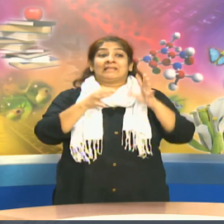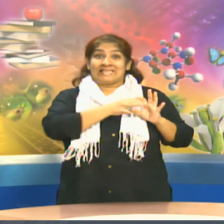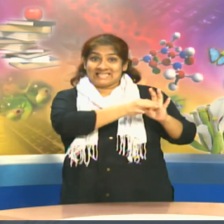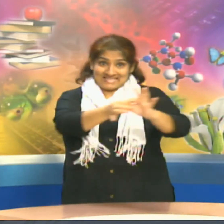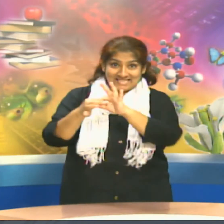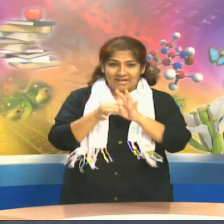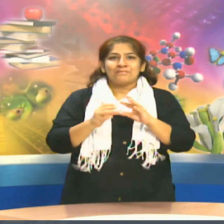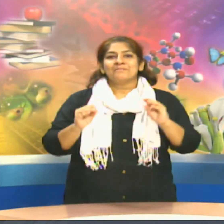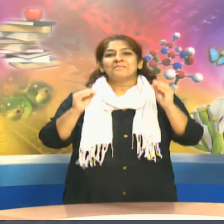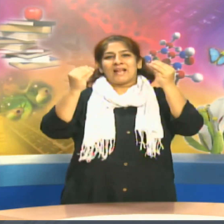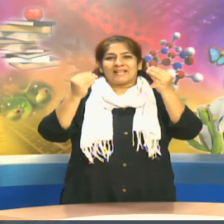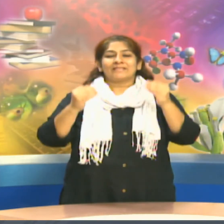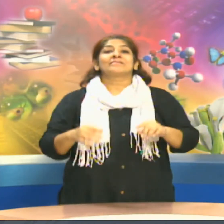the coordination is better.